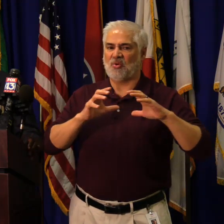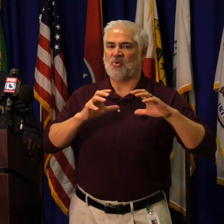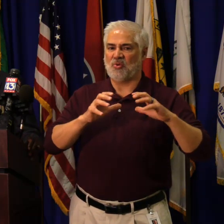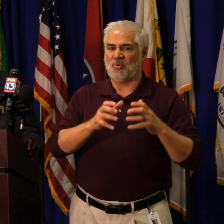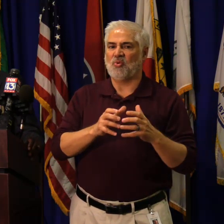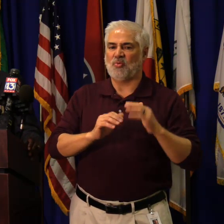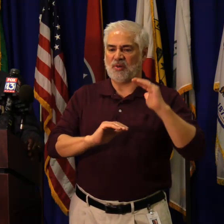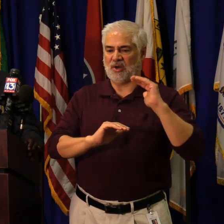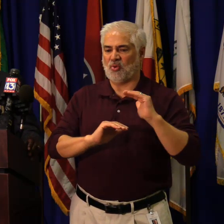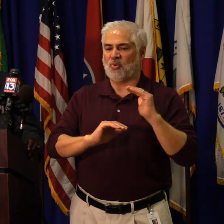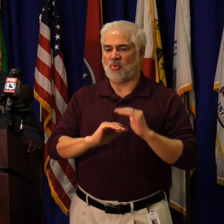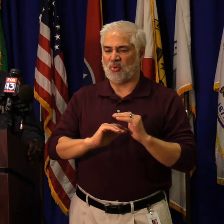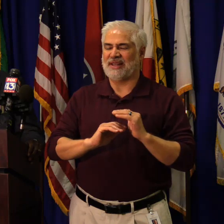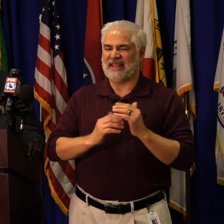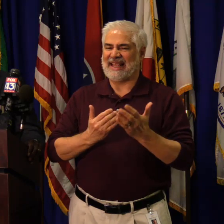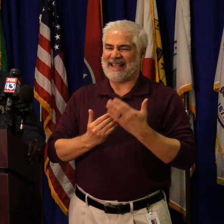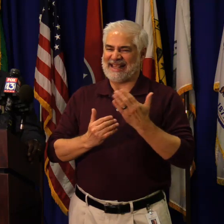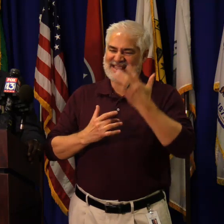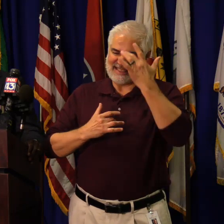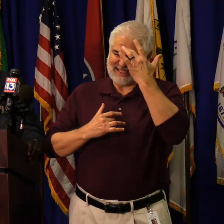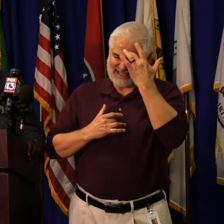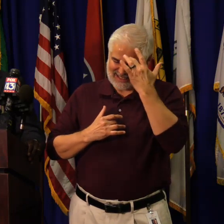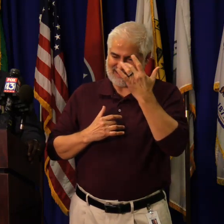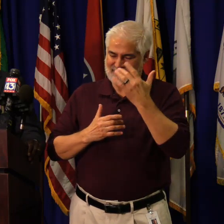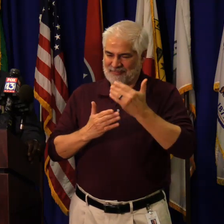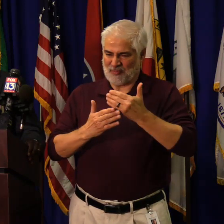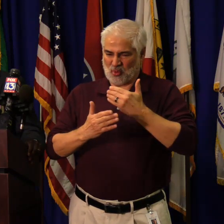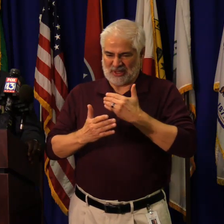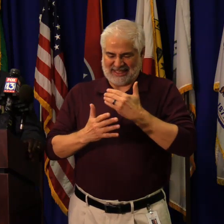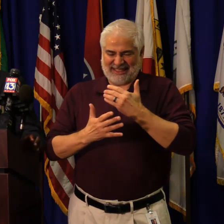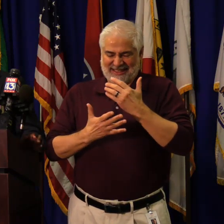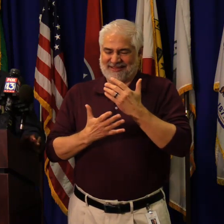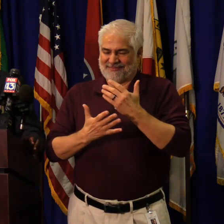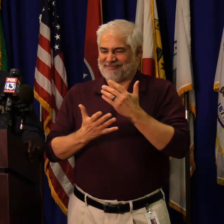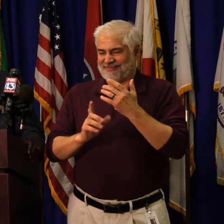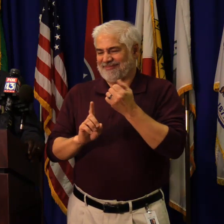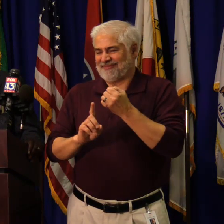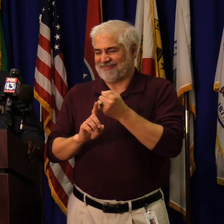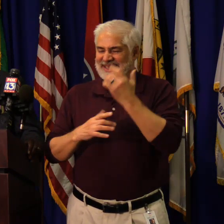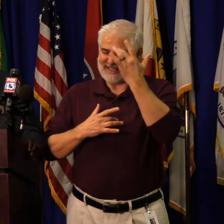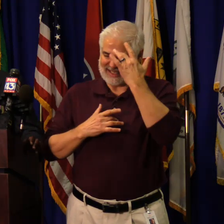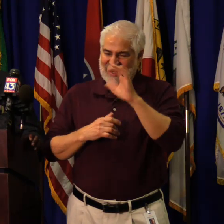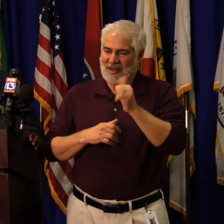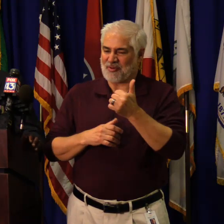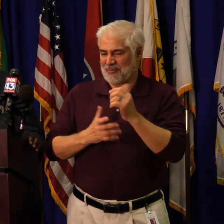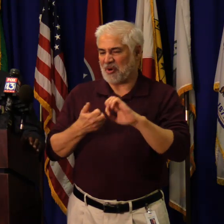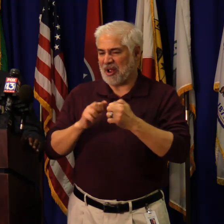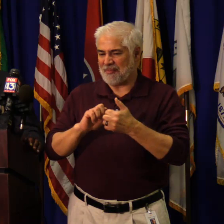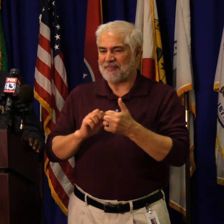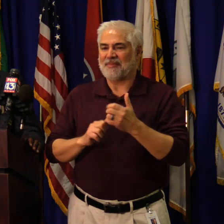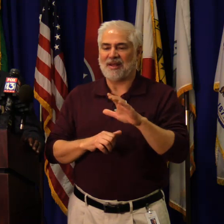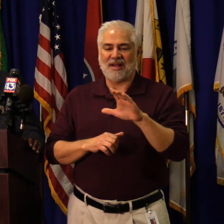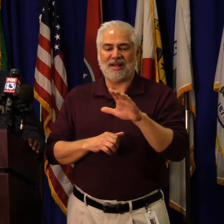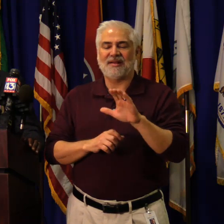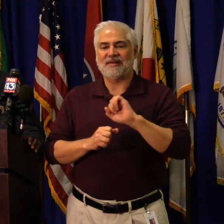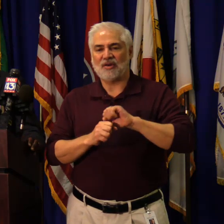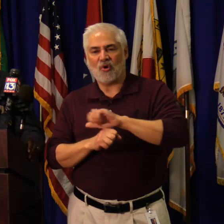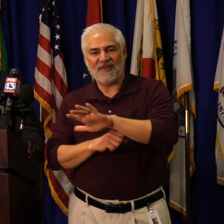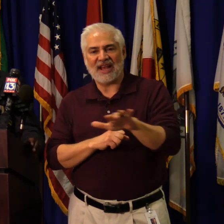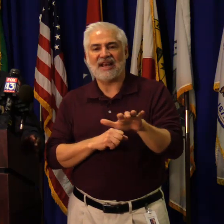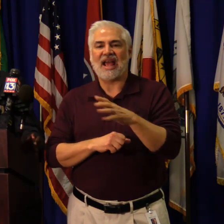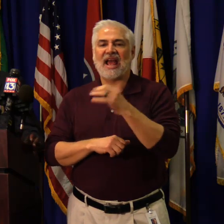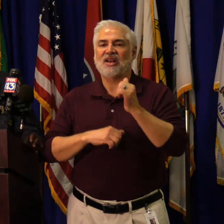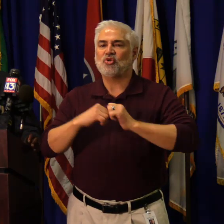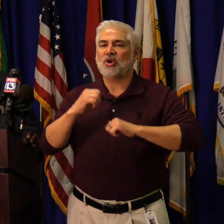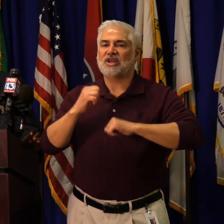are vulnerable because of pre-existing conditions to COVID-19, and because of the structure